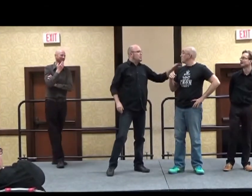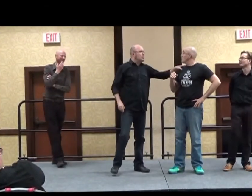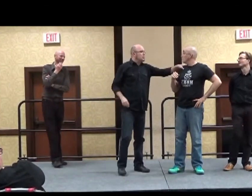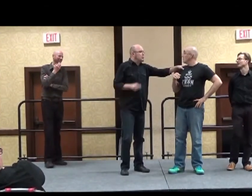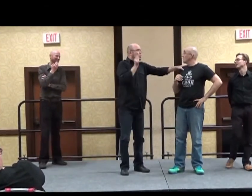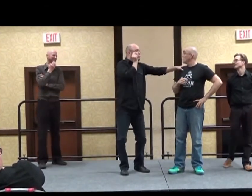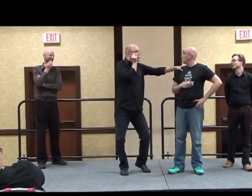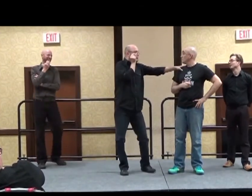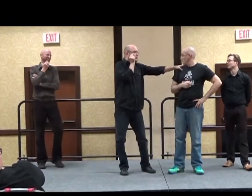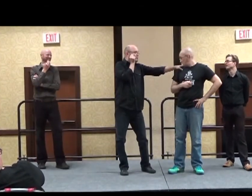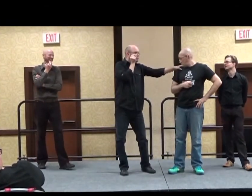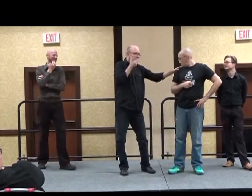I don't know how to drive.